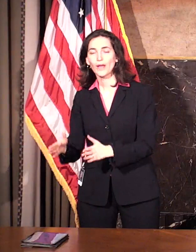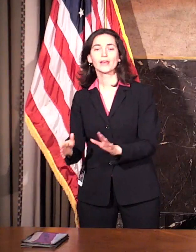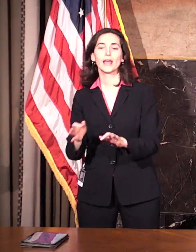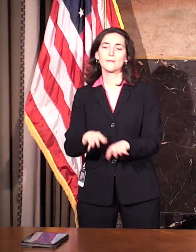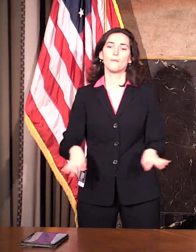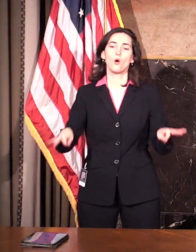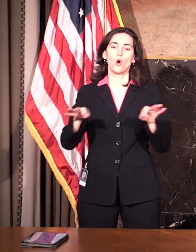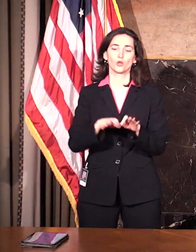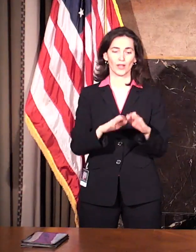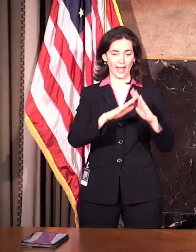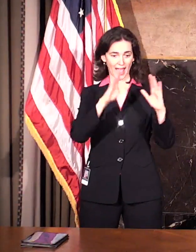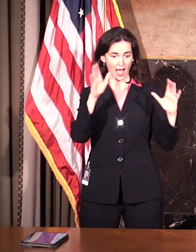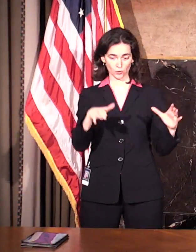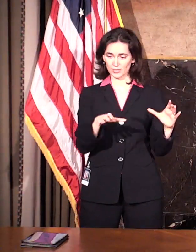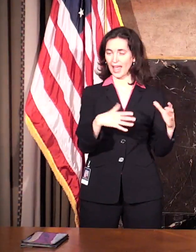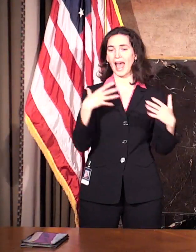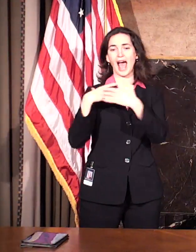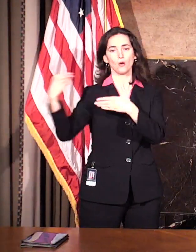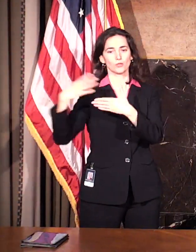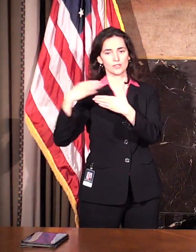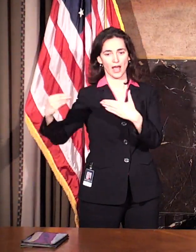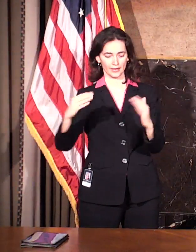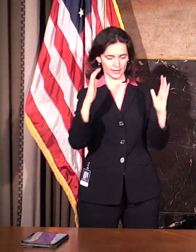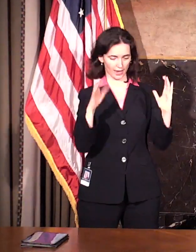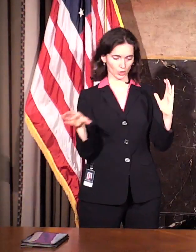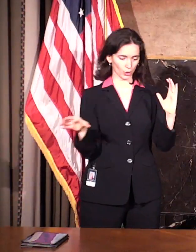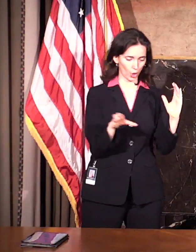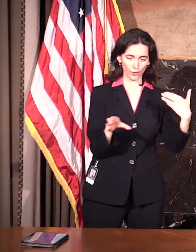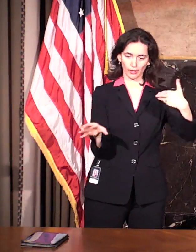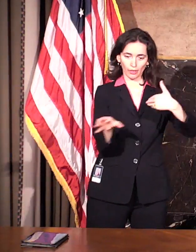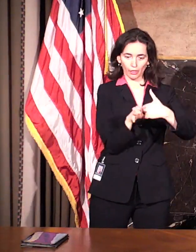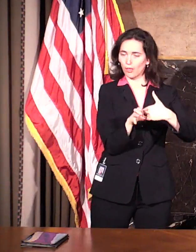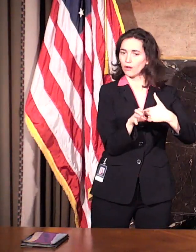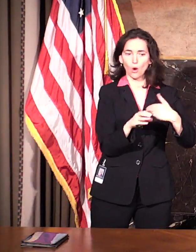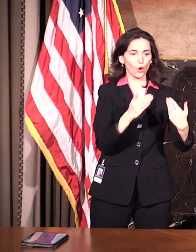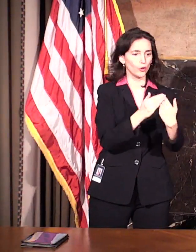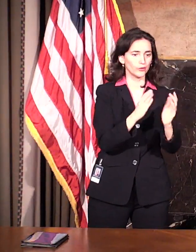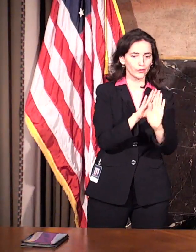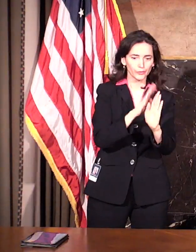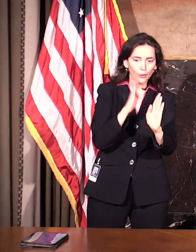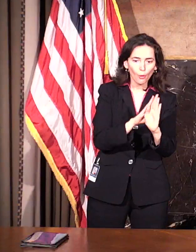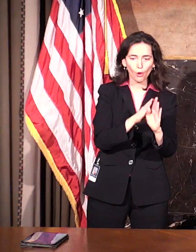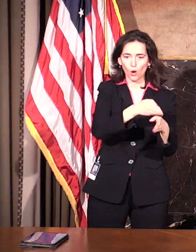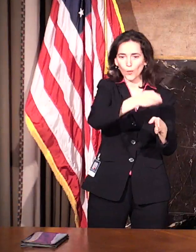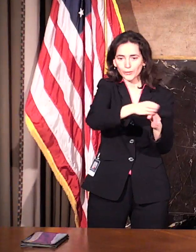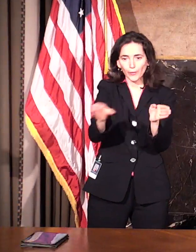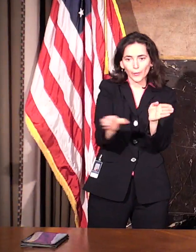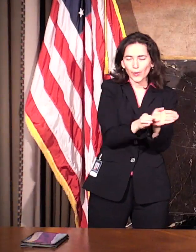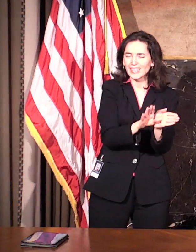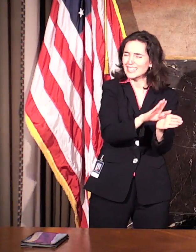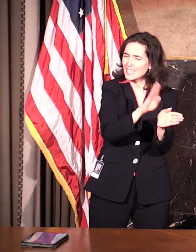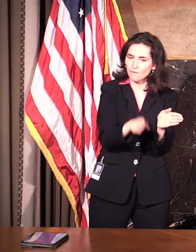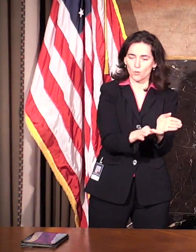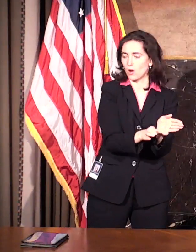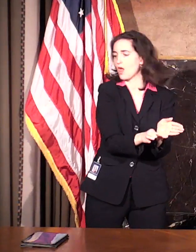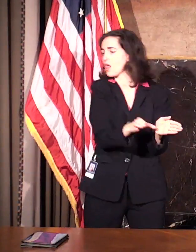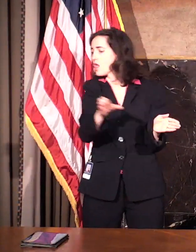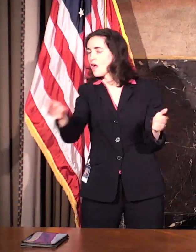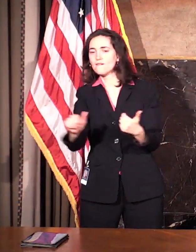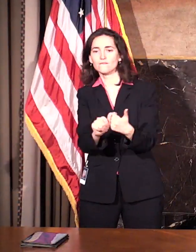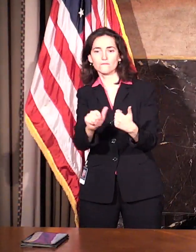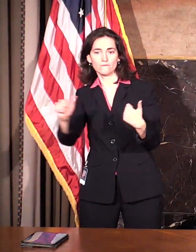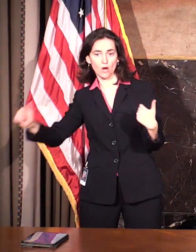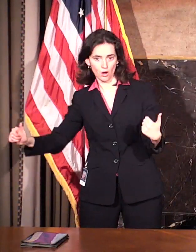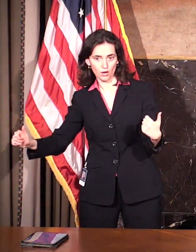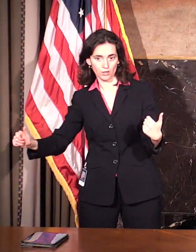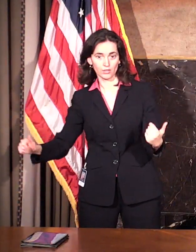well away from the house, well away from doors, windows, and other air intakes. And never, never heat your